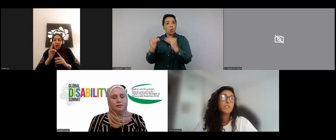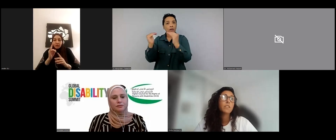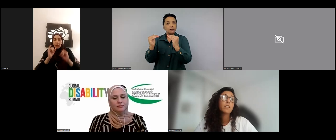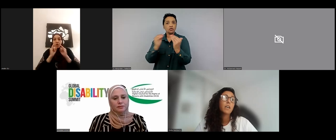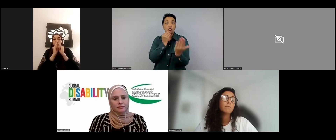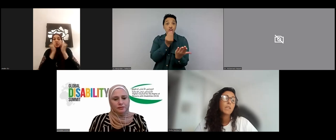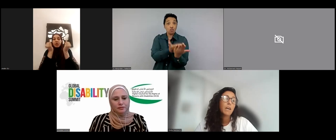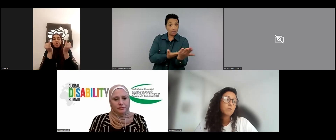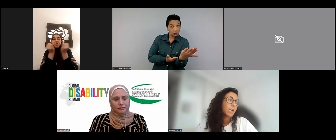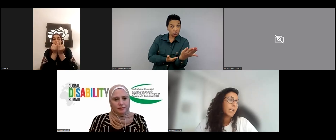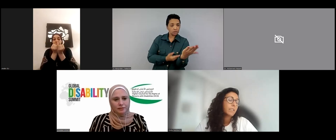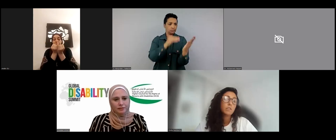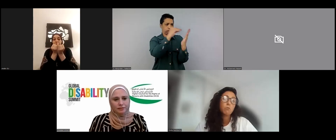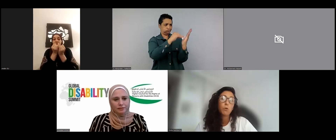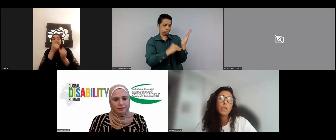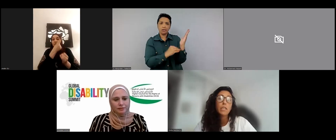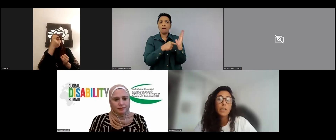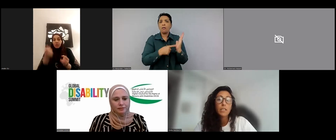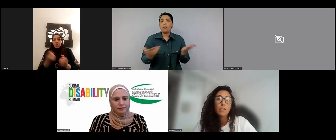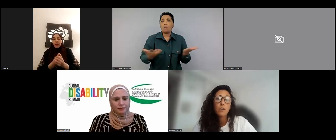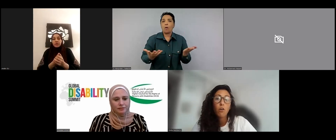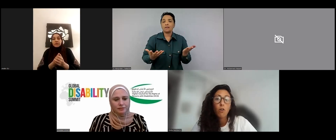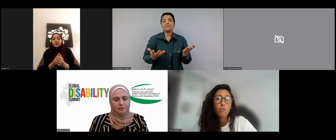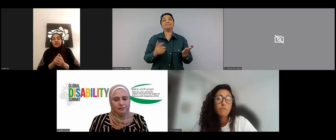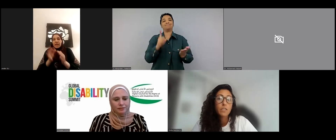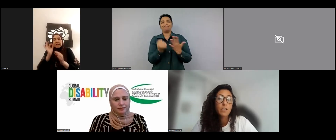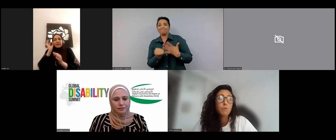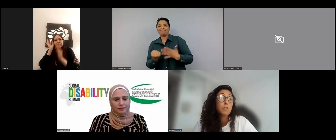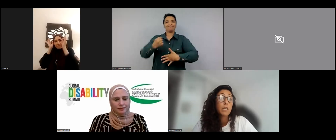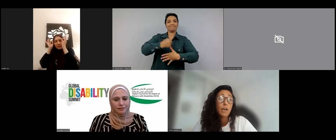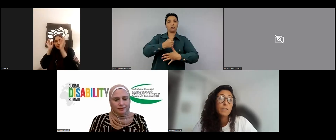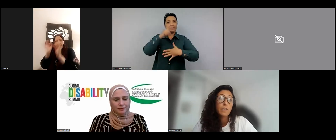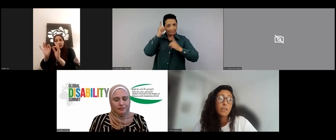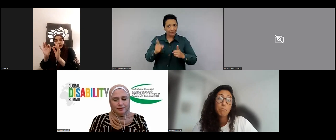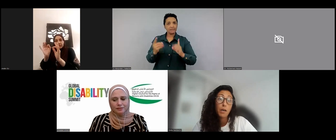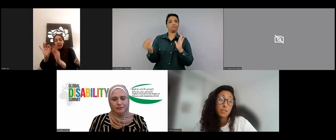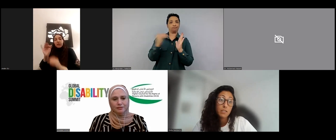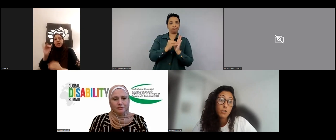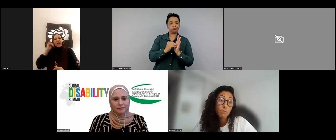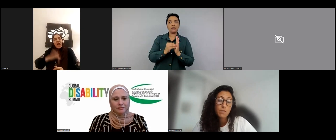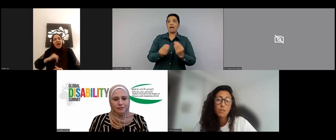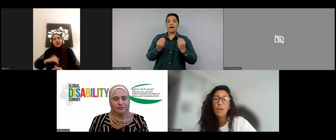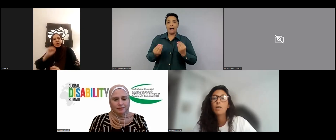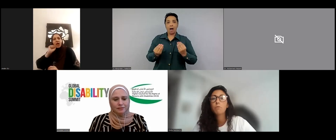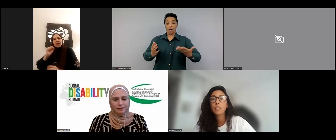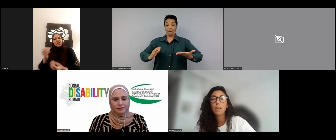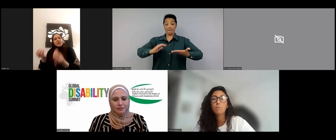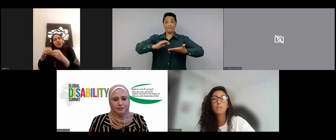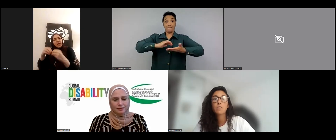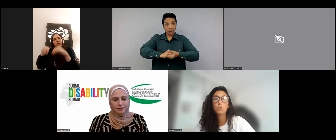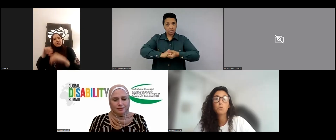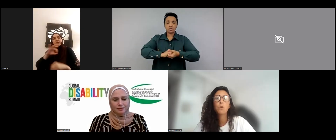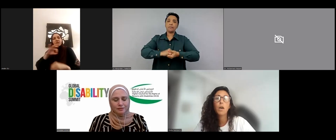have outlined the growing need of utilizing partnerships when it